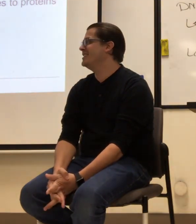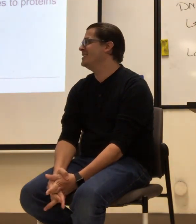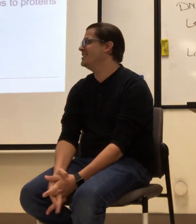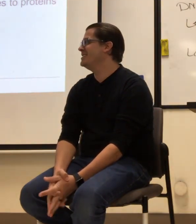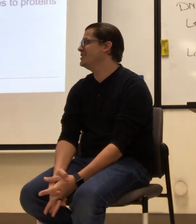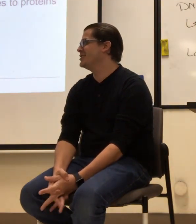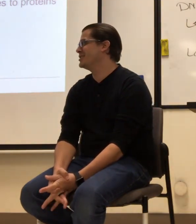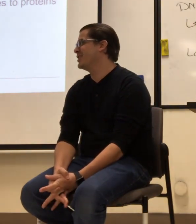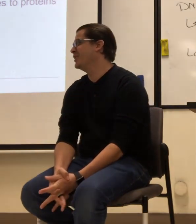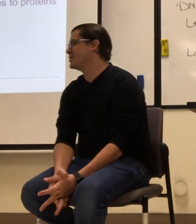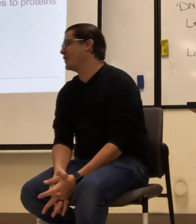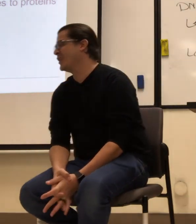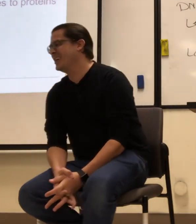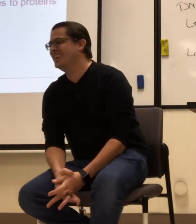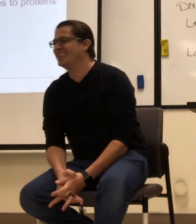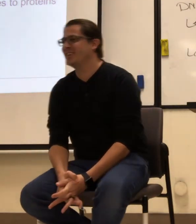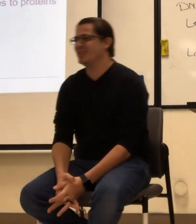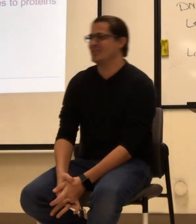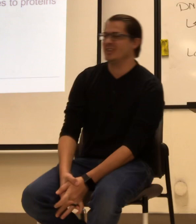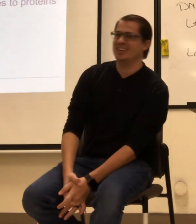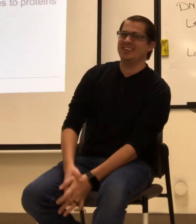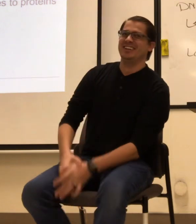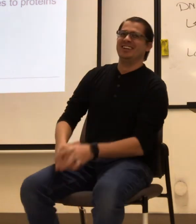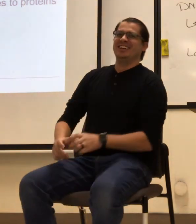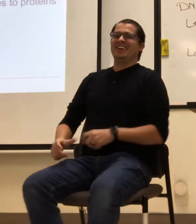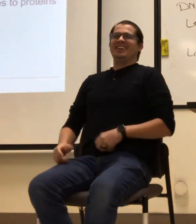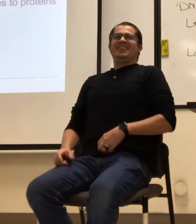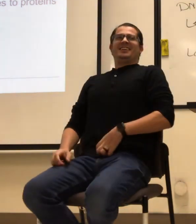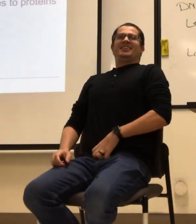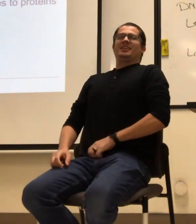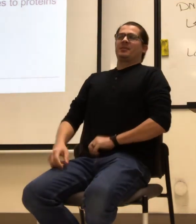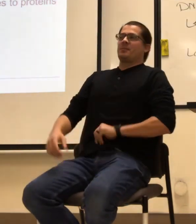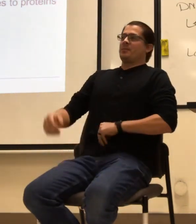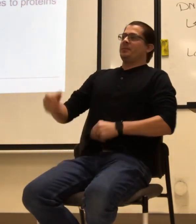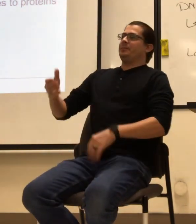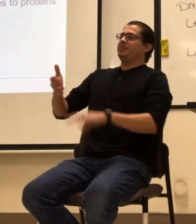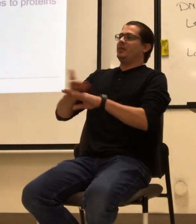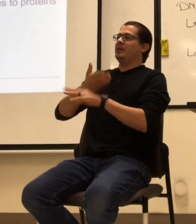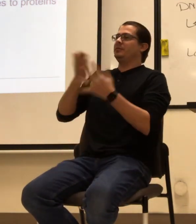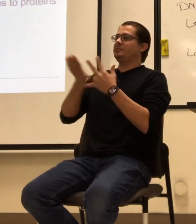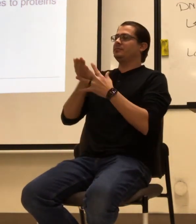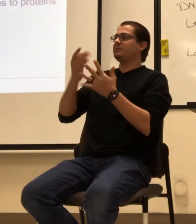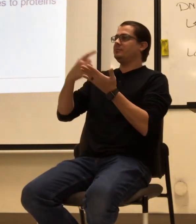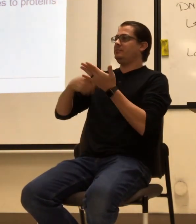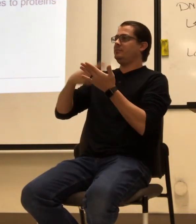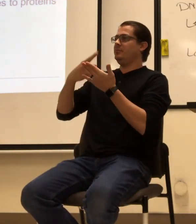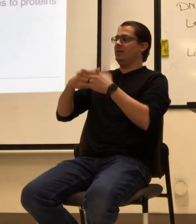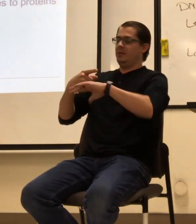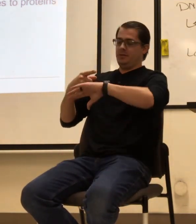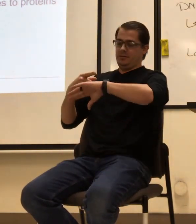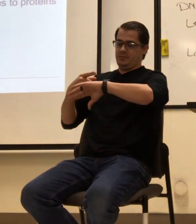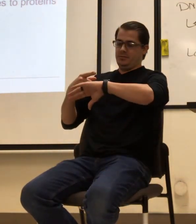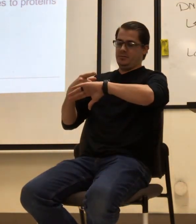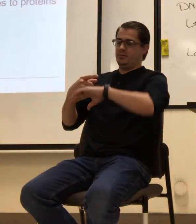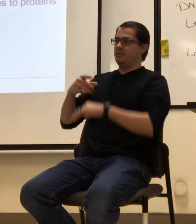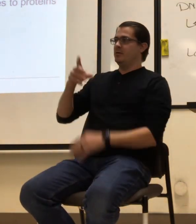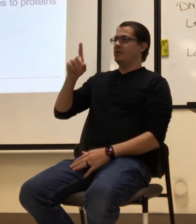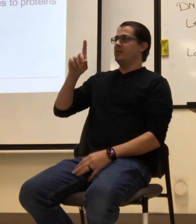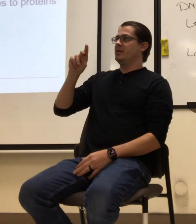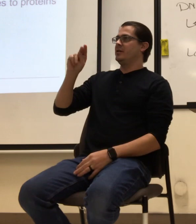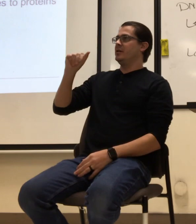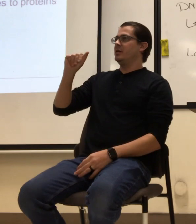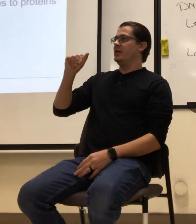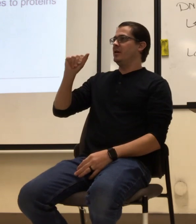All right, we'll get started. Before the break, we talked about DNA replication. Now we're going to talk about